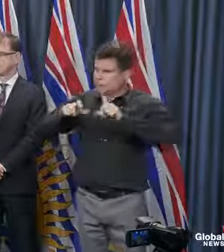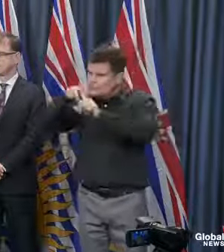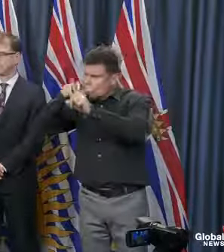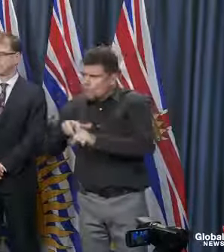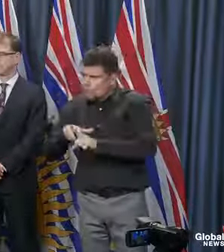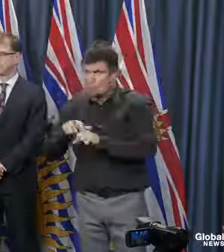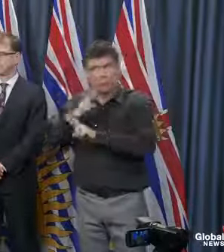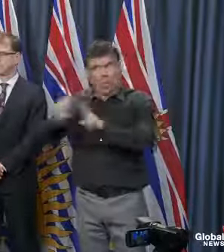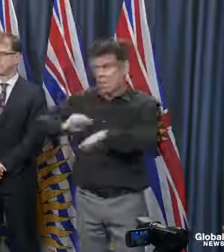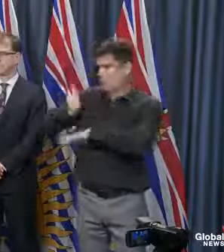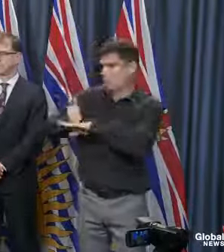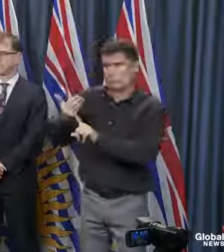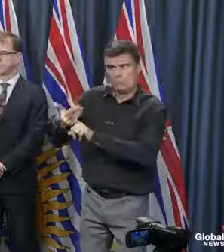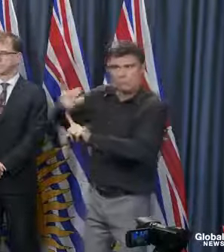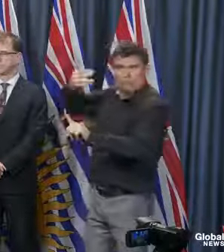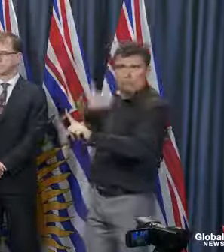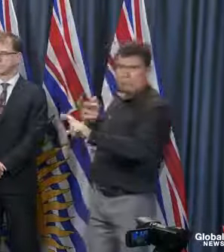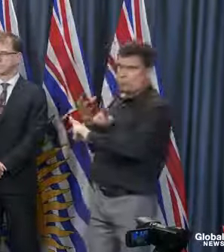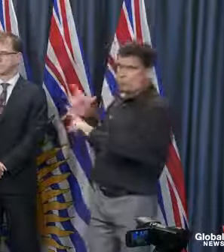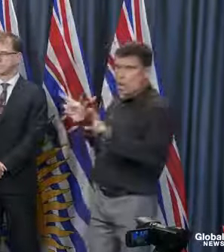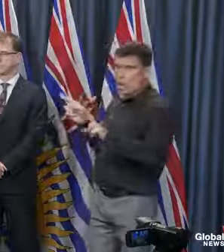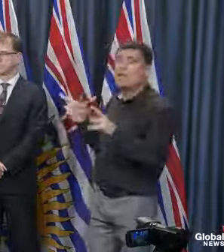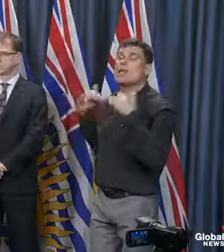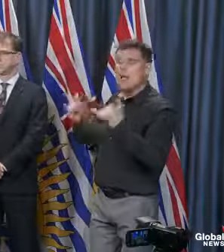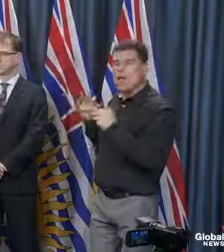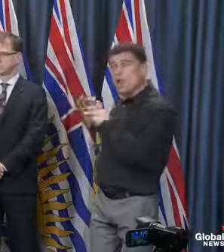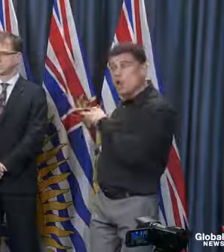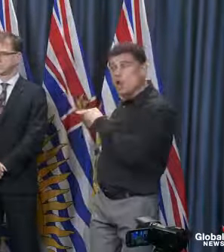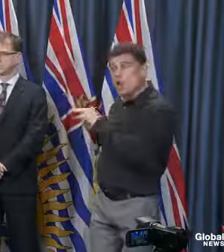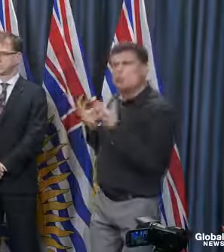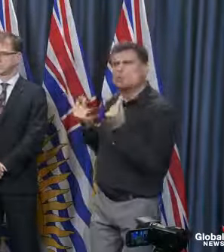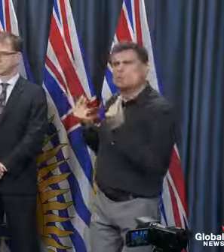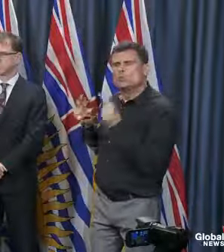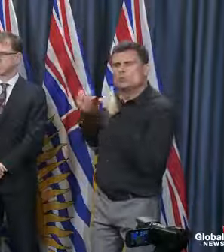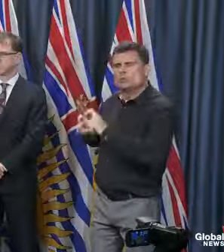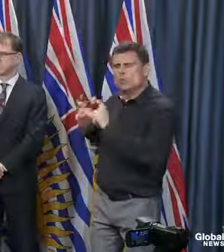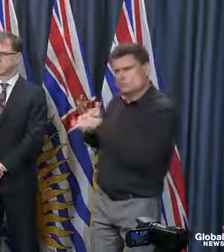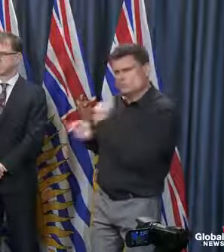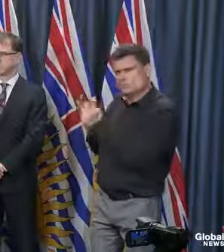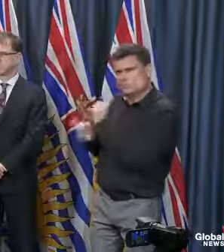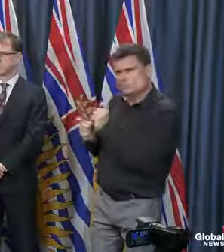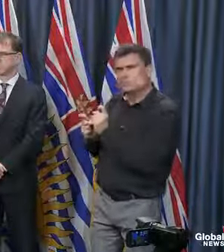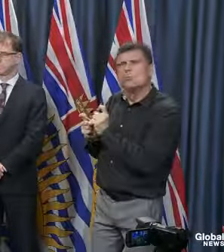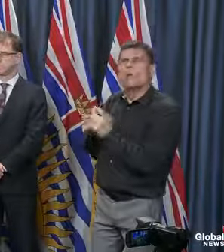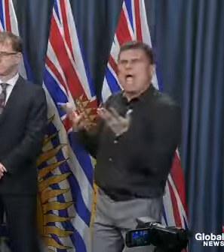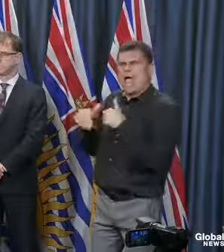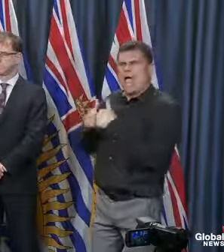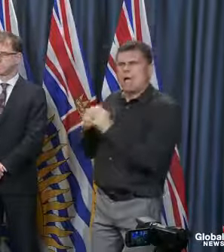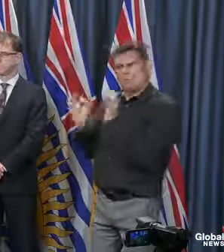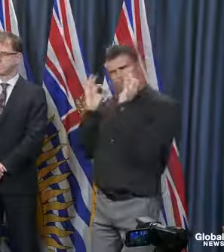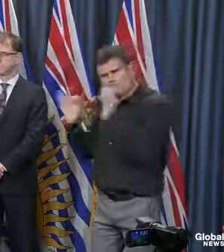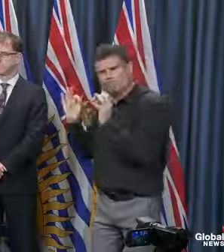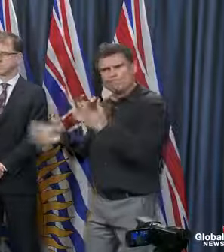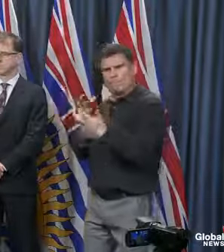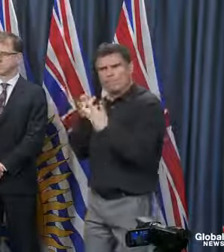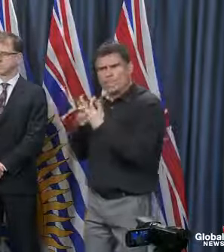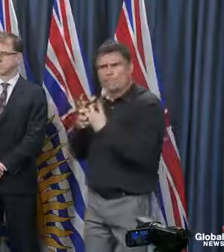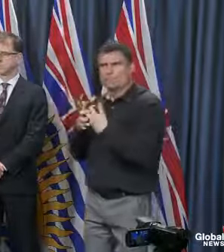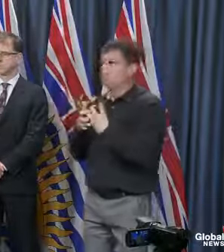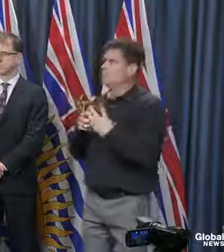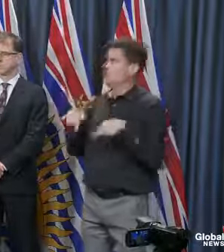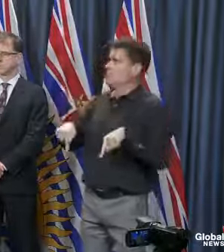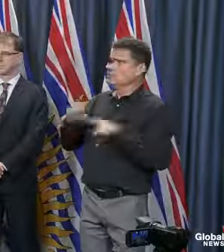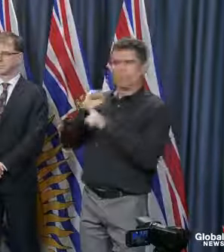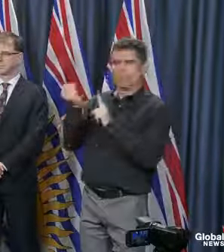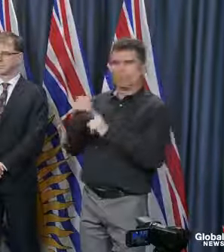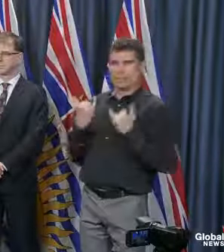we've adjusted our testing strategy to make sure that we can best identify what we need to now. And no, I was not aware of the dental